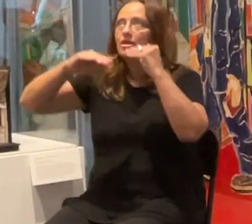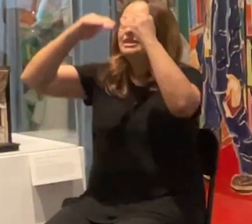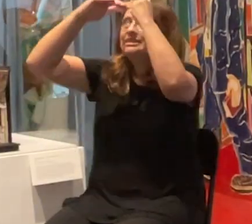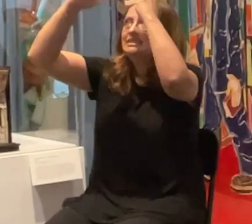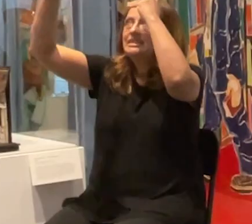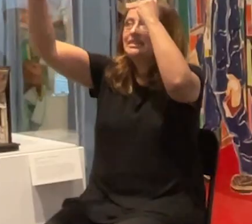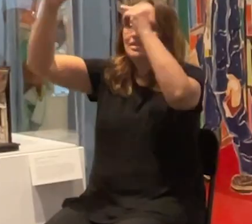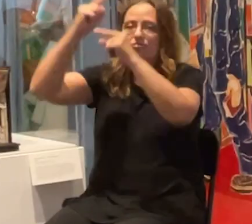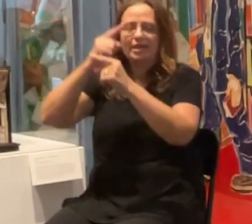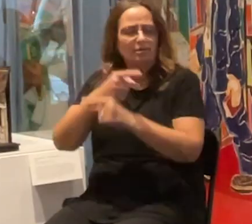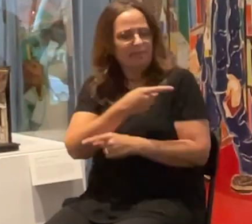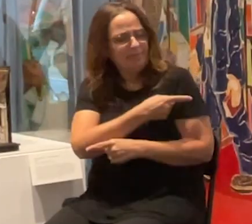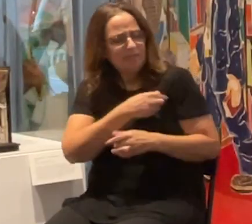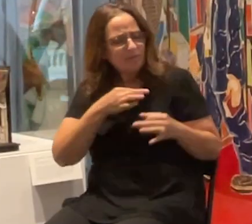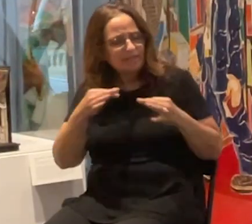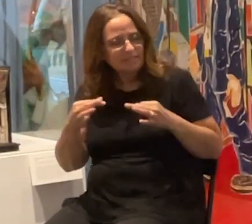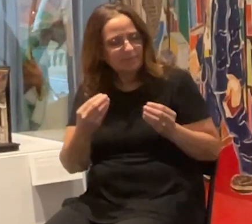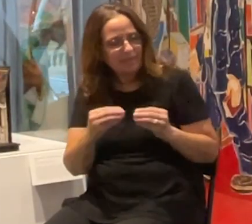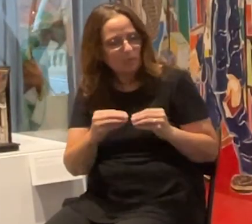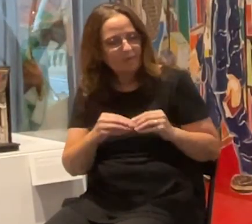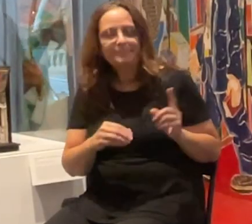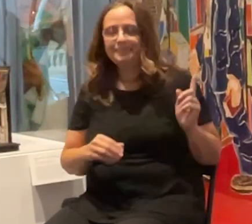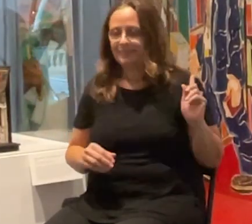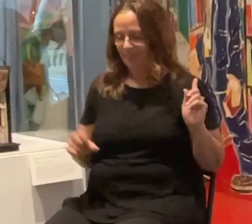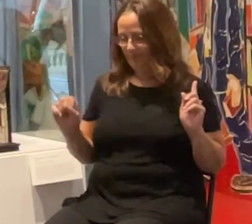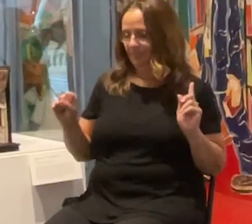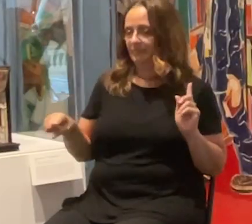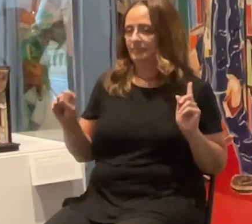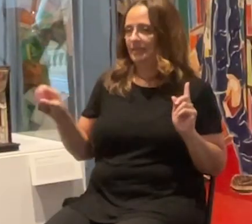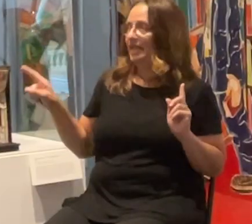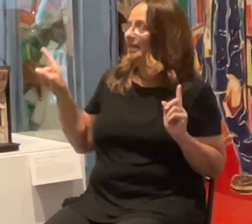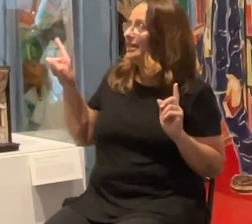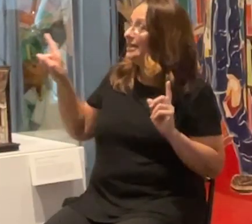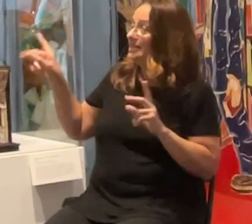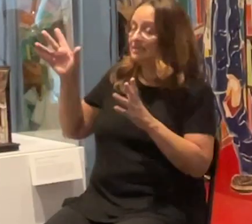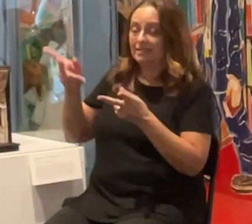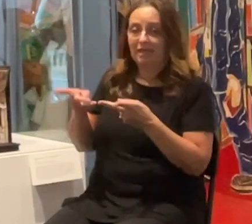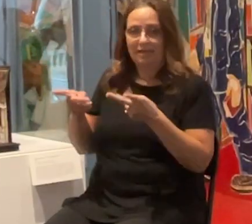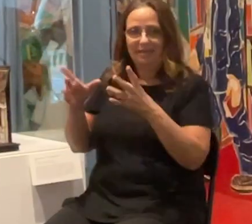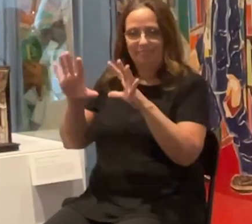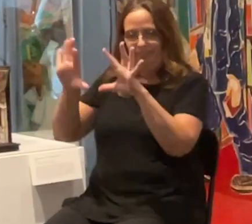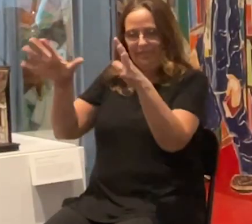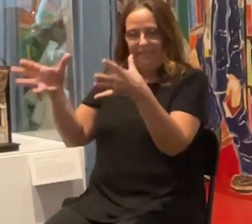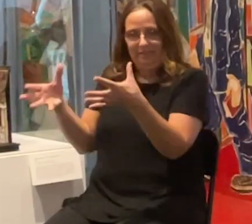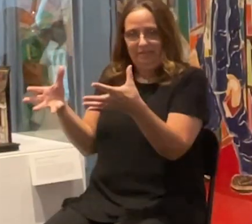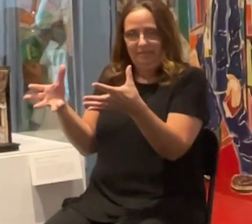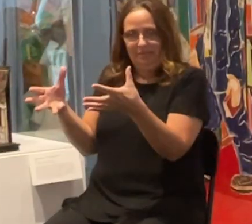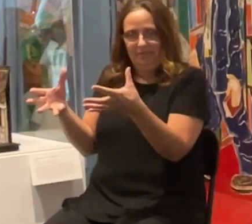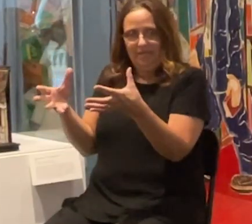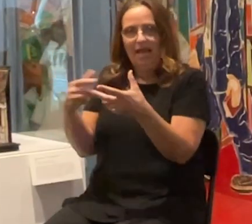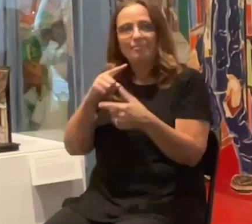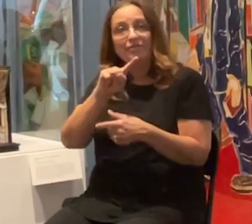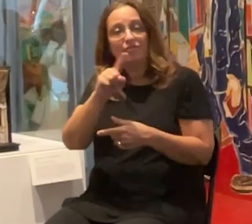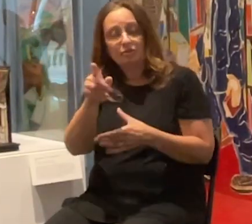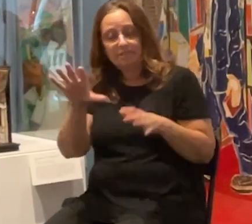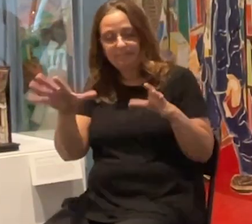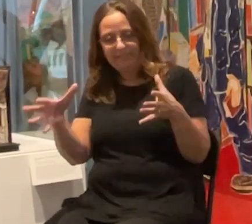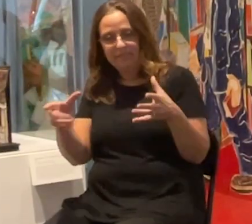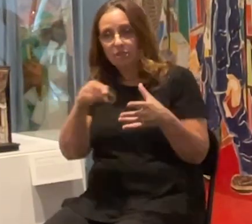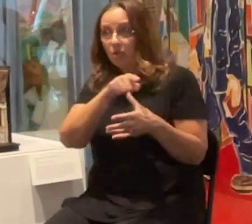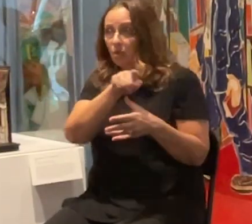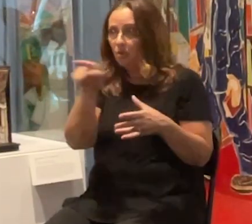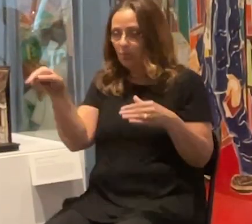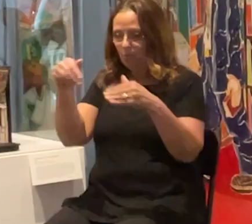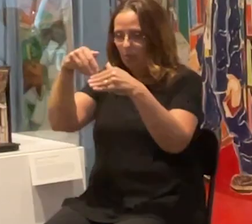Yeah, so my in the wonder of this piece and my first piece was that you get to walk into it and be the animating factor